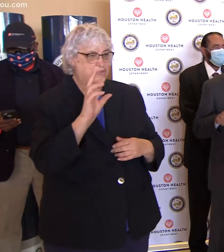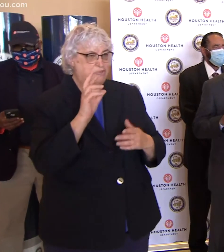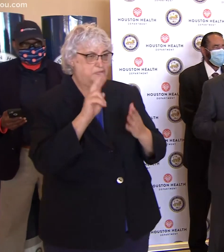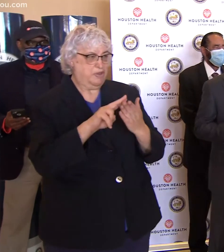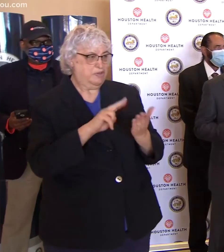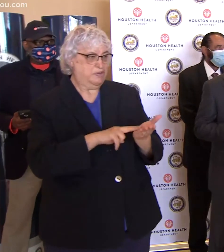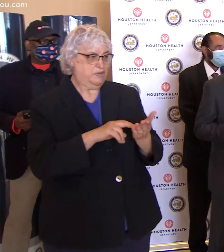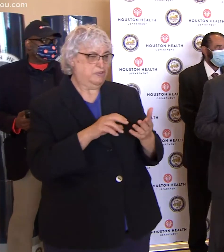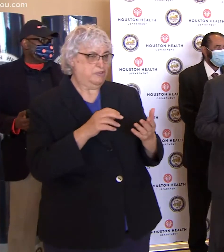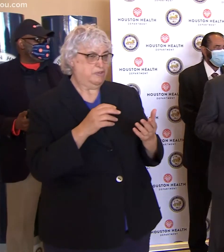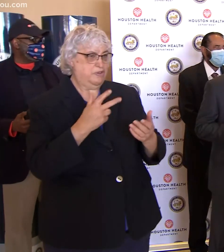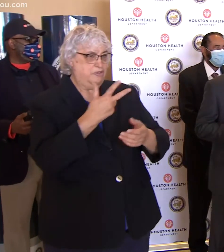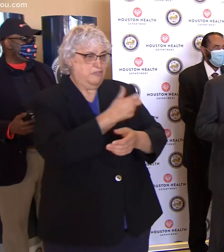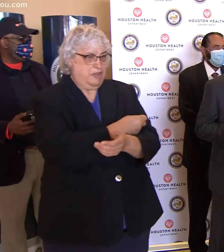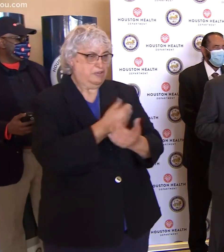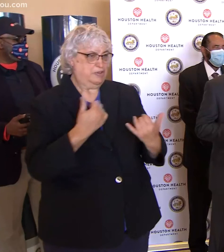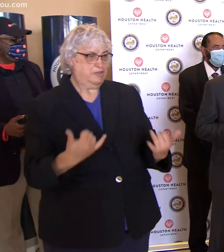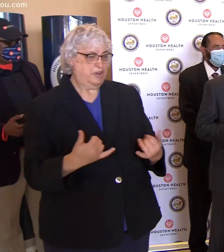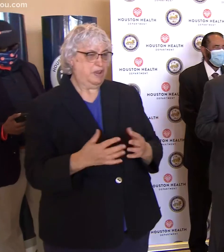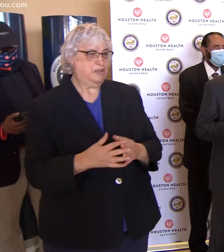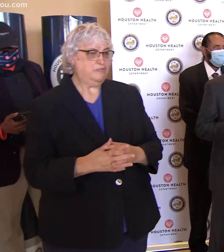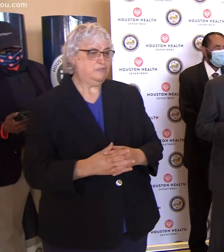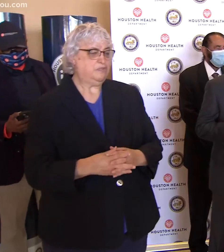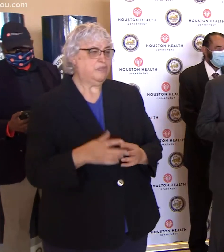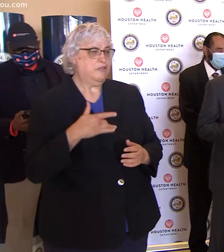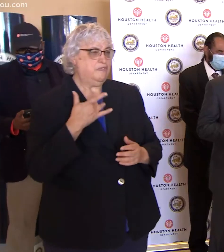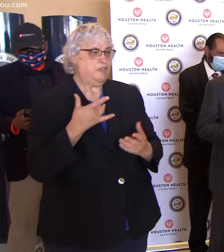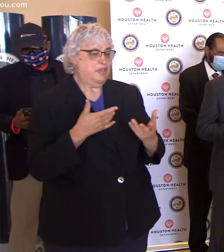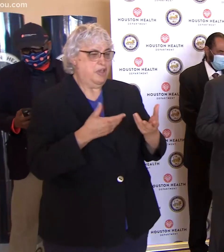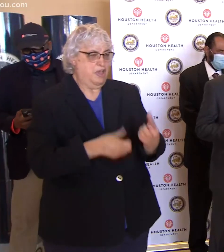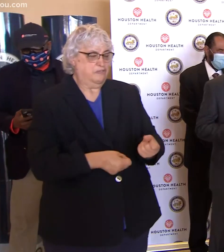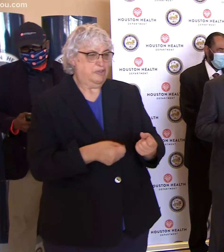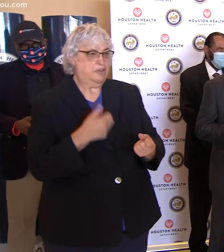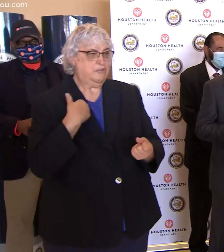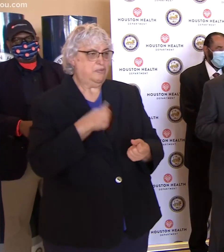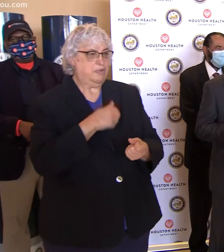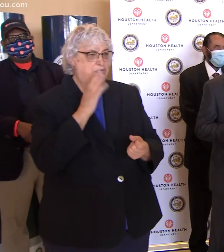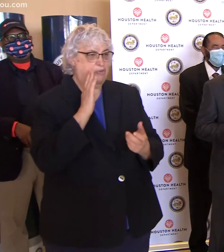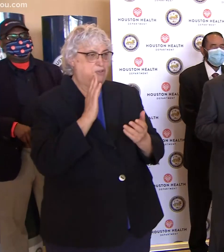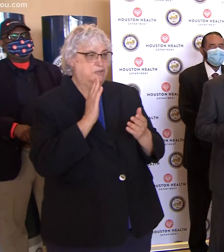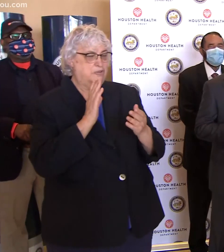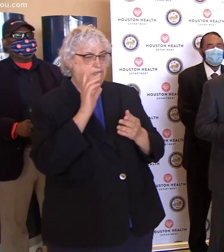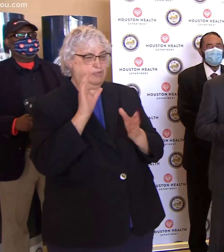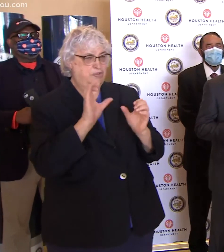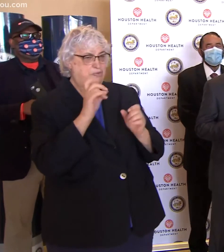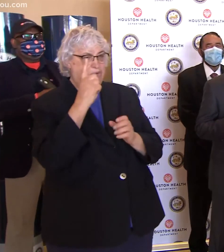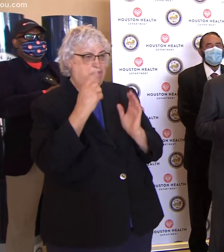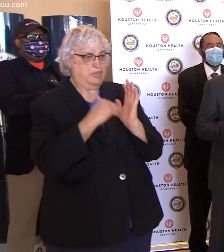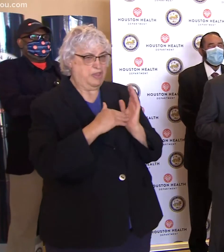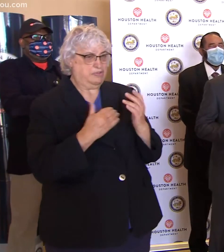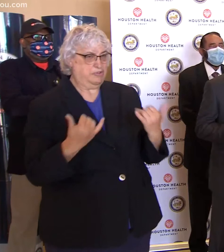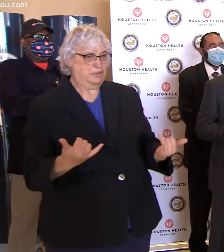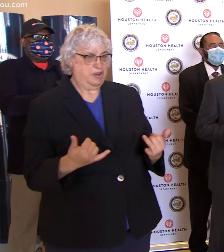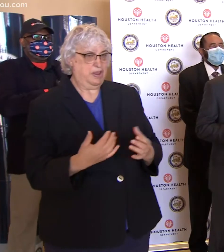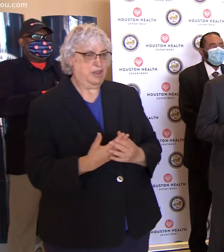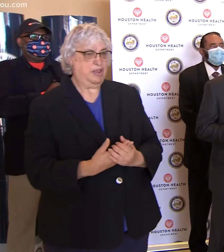registered to take the vaccine today. So I feel very confident that we'll provide about 1,000 vaccines today,